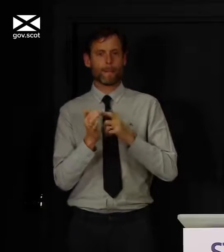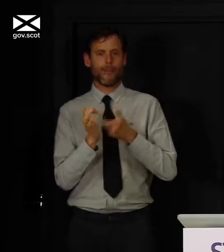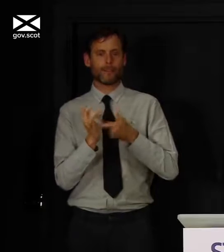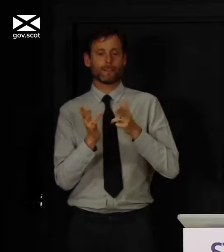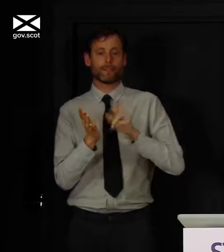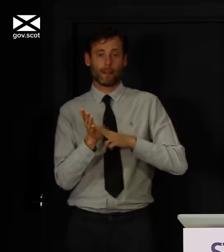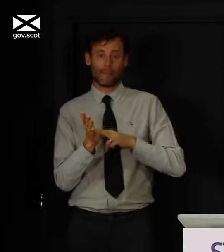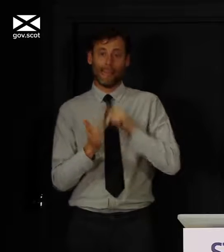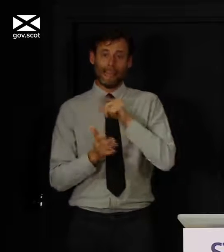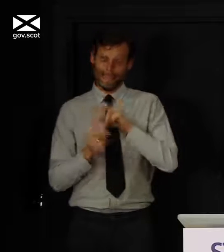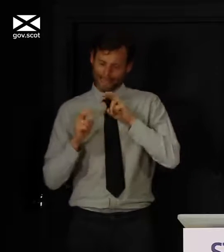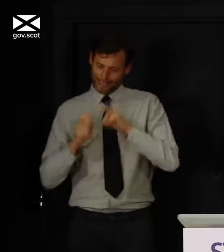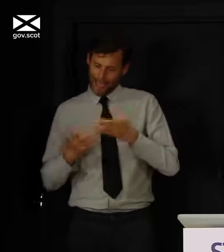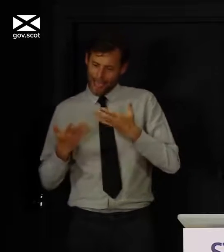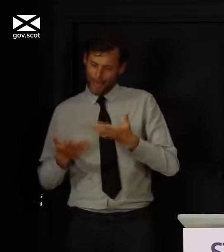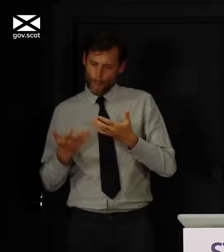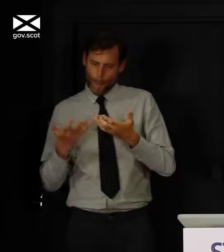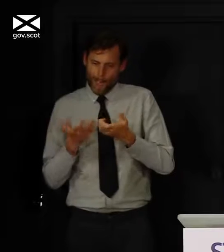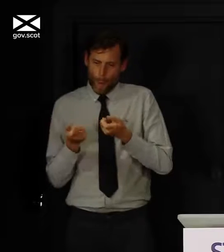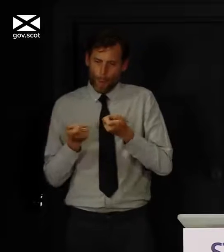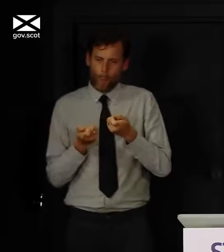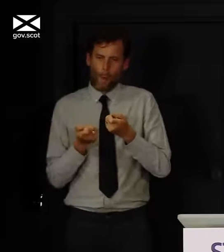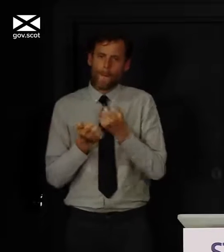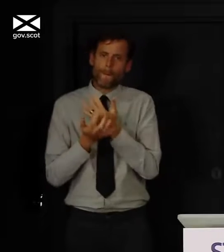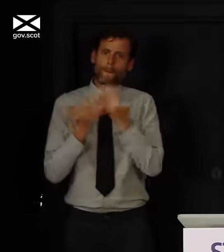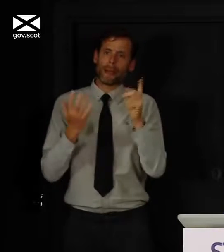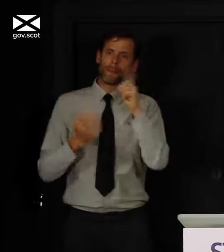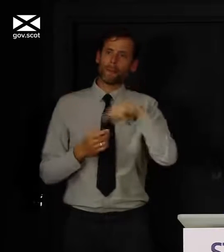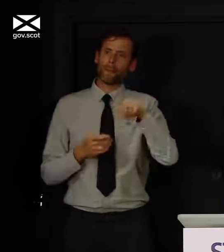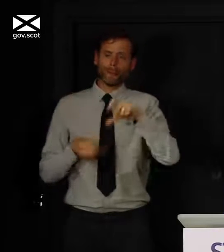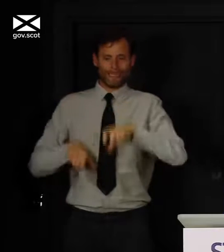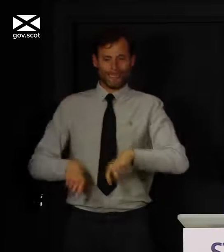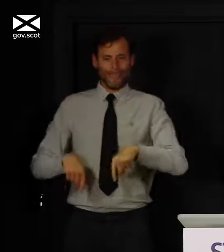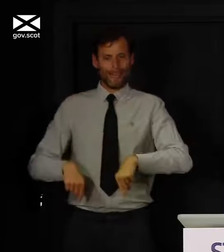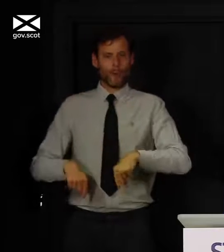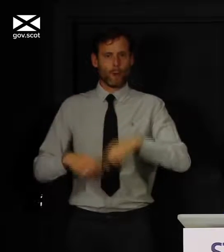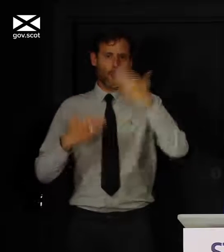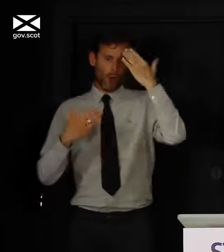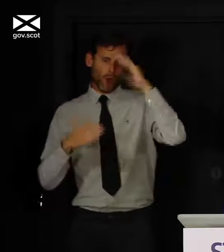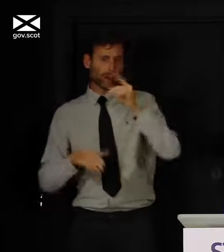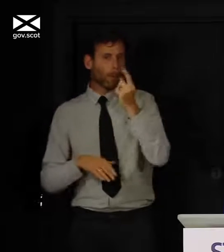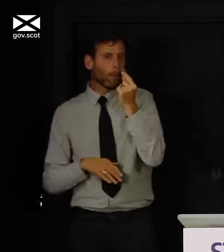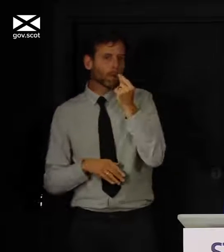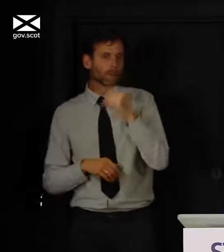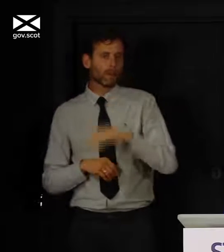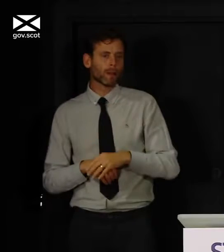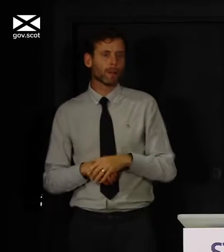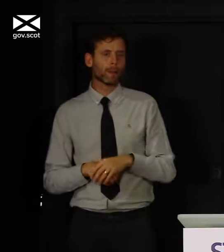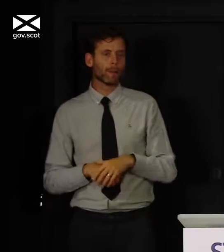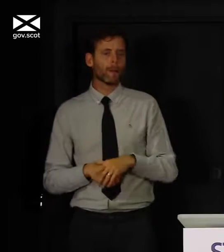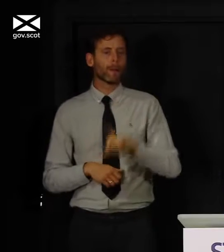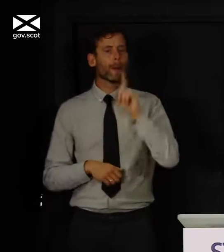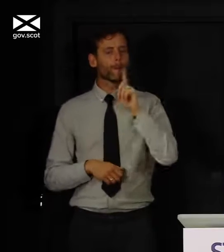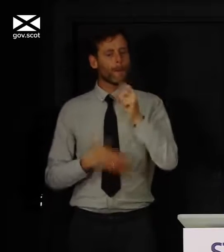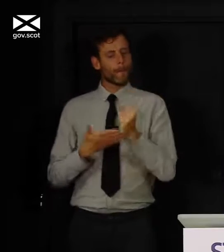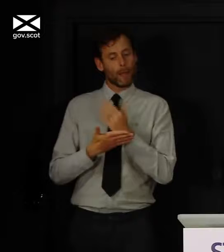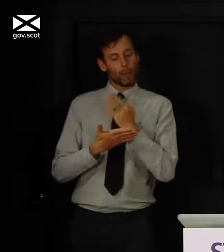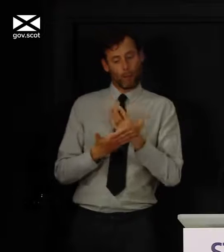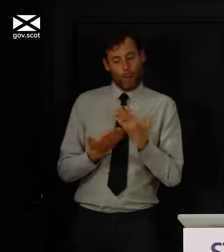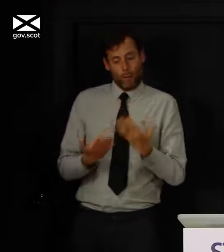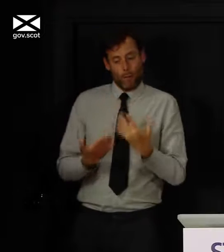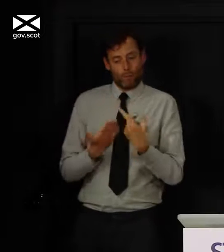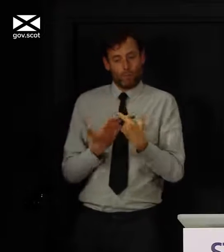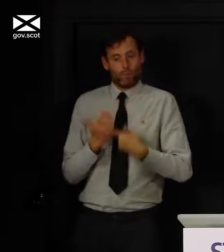considering carefully. At the moment, what all of us are focused on is making sure that the current restrictions